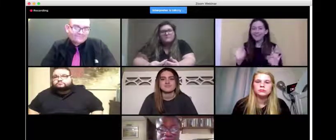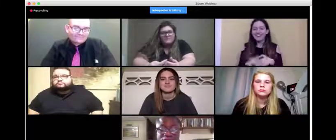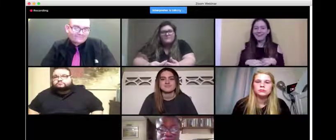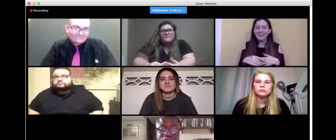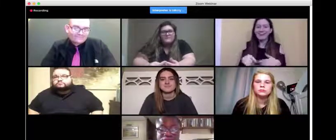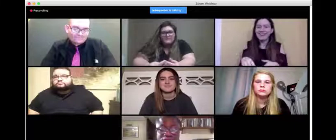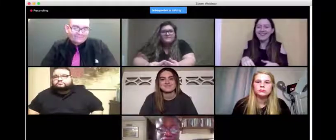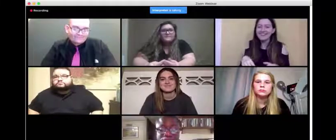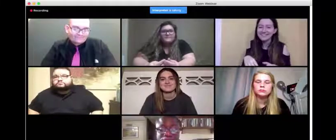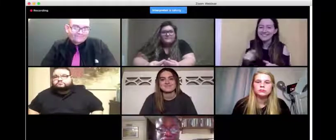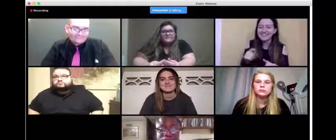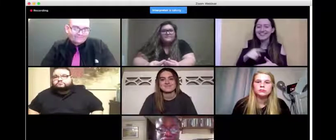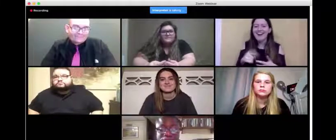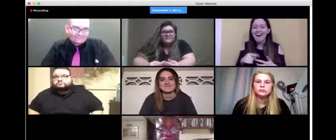Josh Castile,